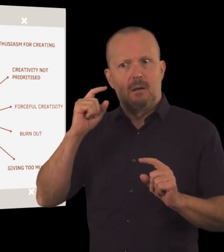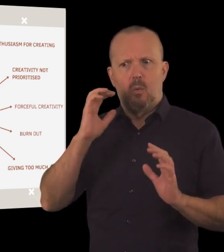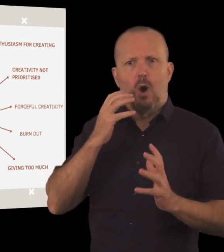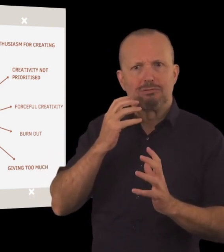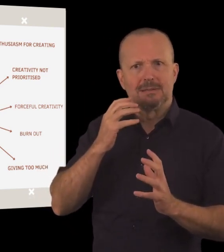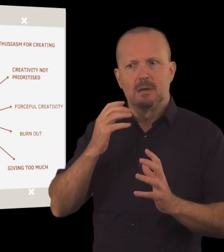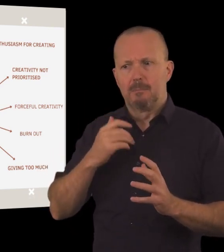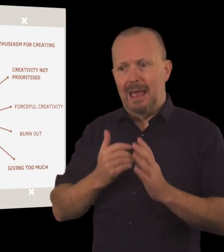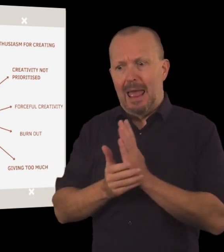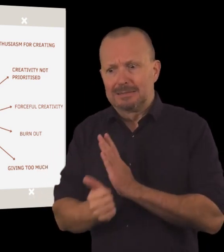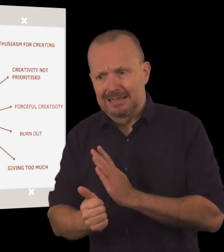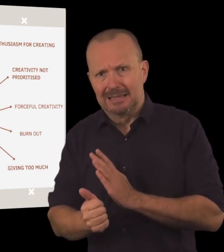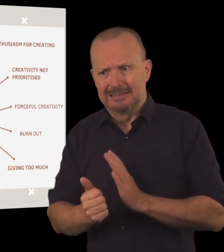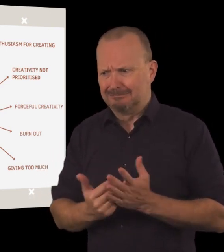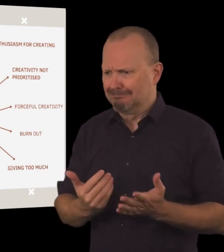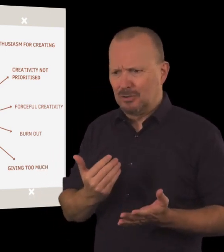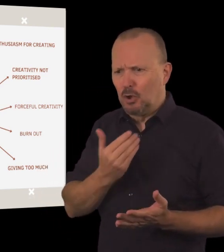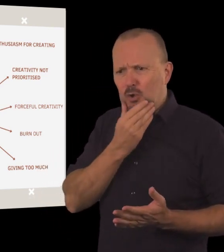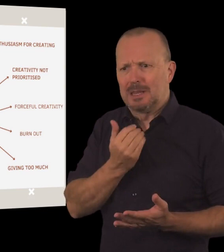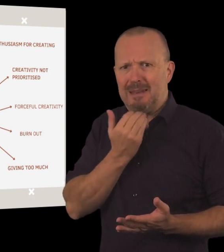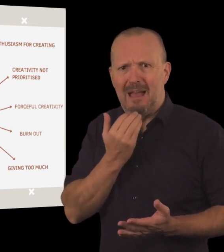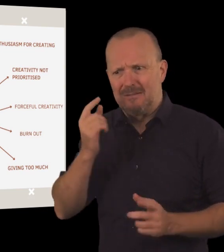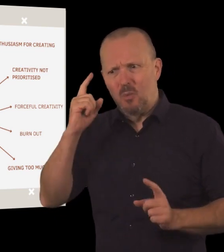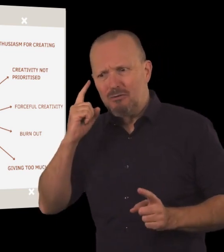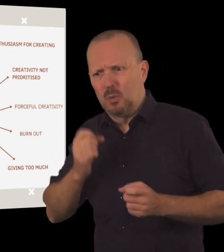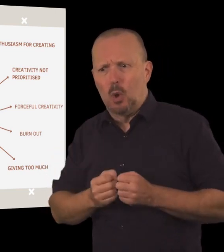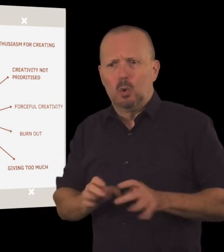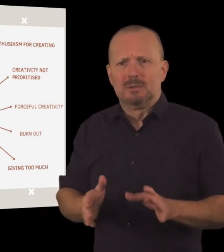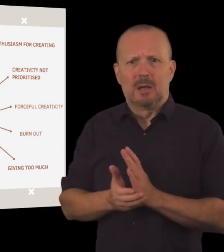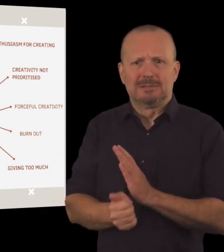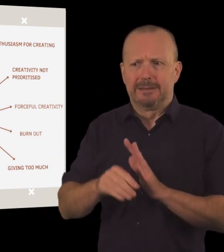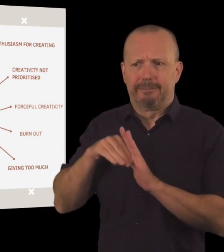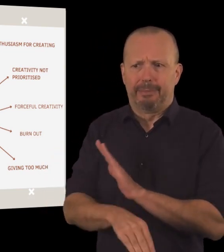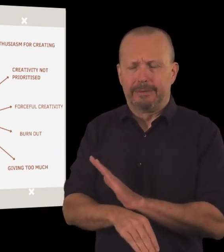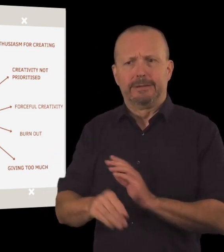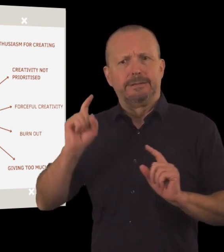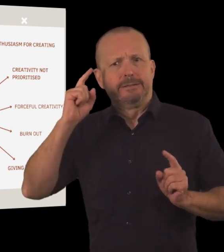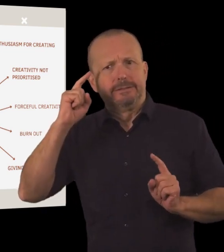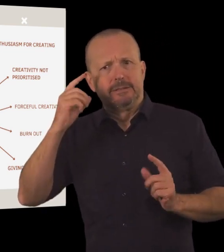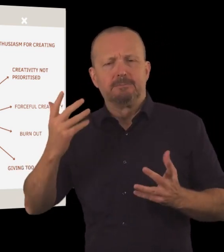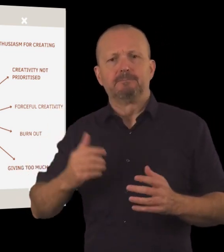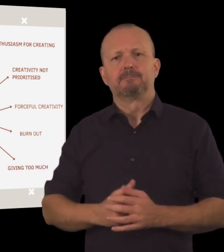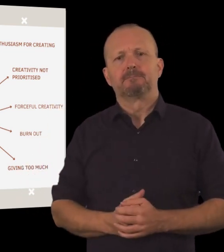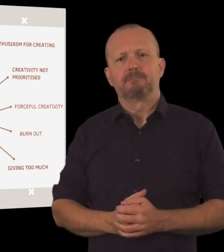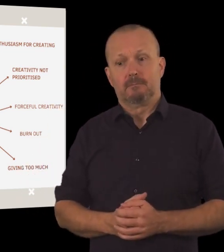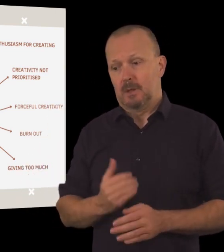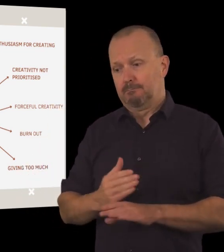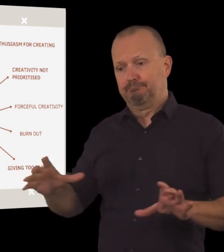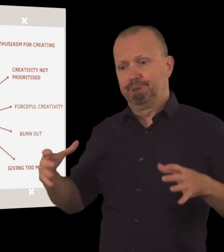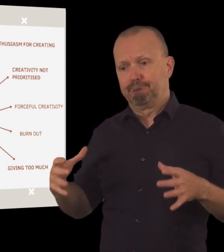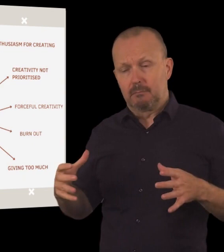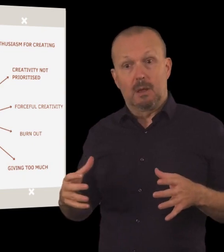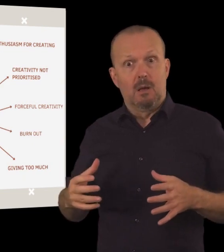skills, and we worry that we're not using them enough. All of us at work have spent a lot of